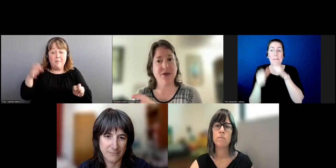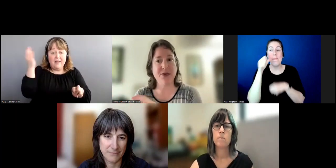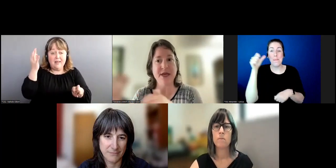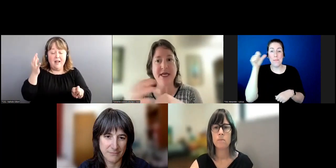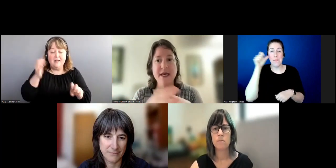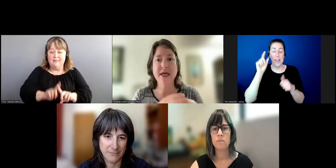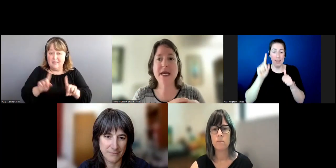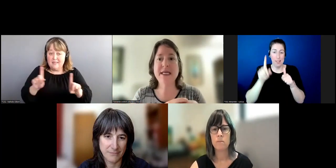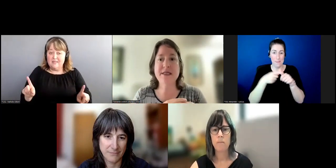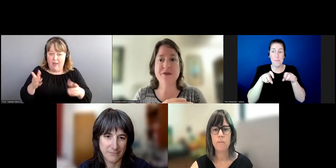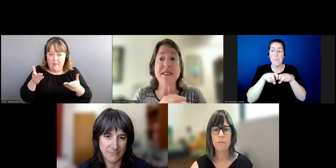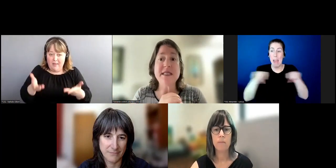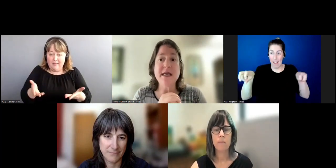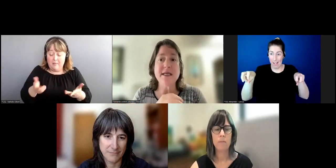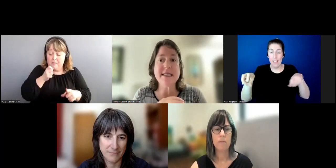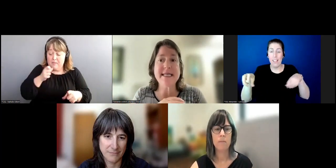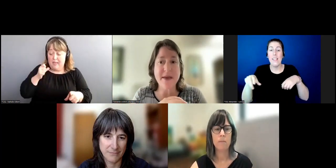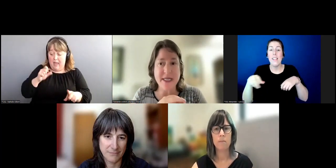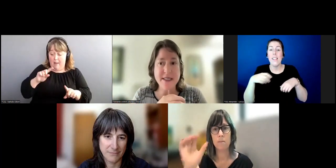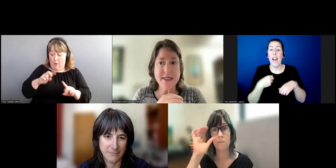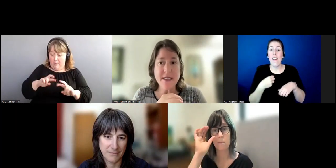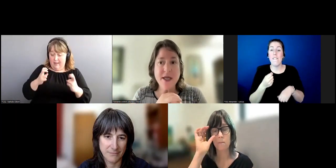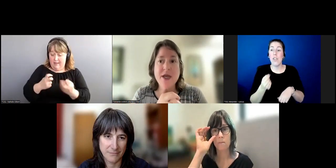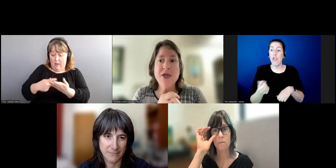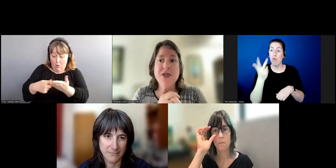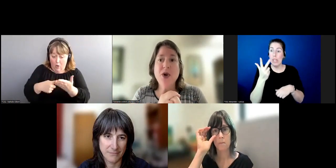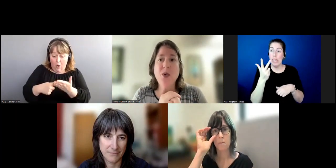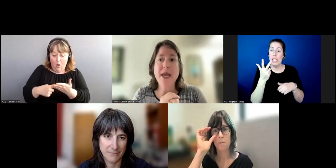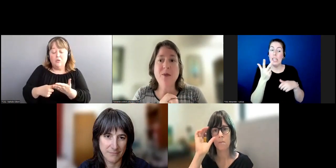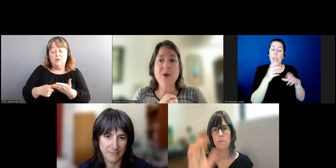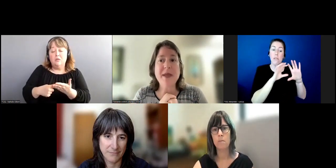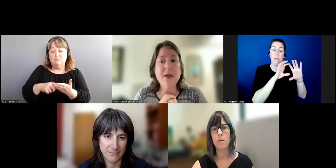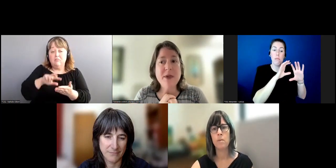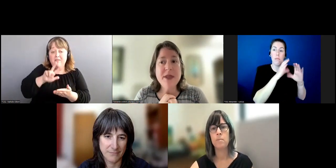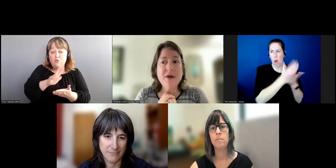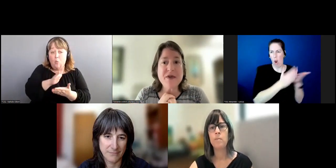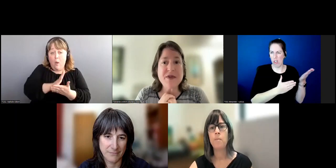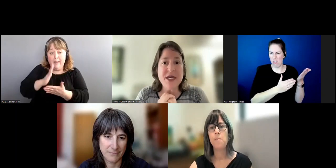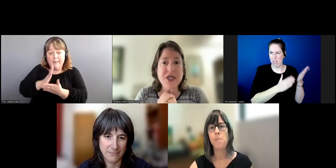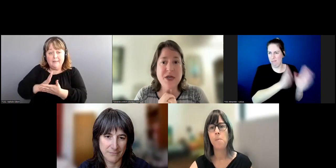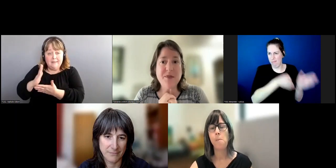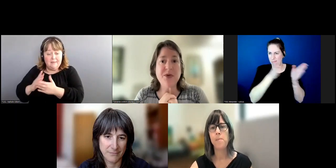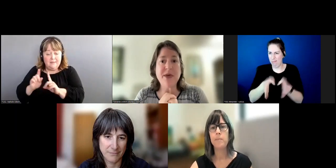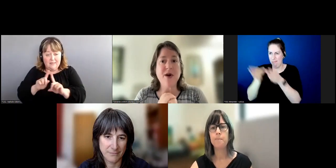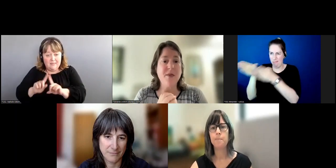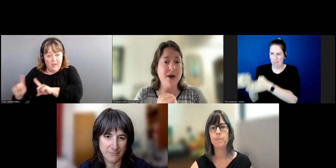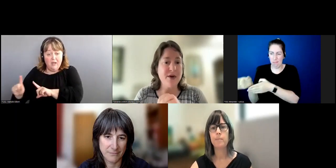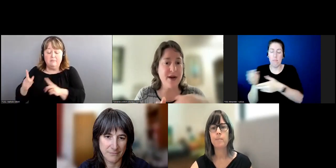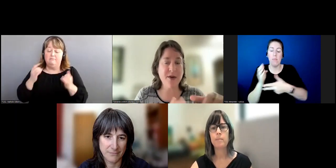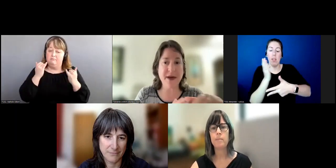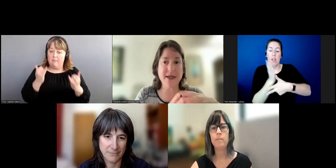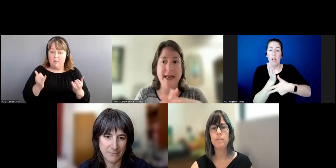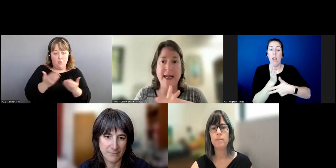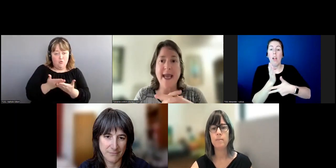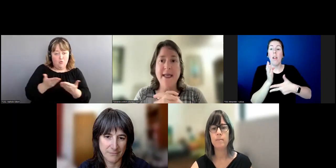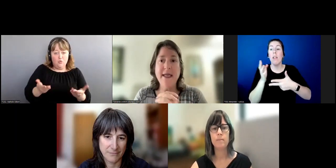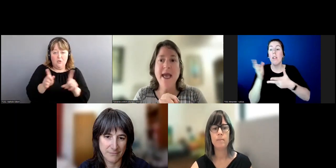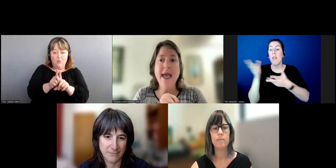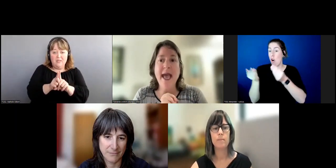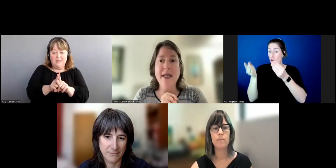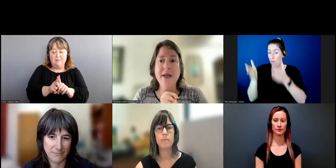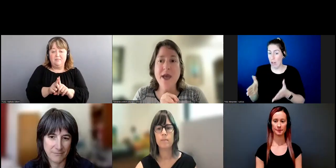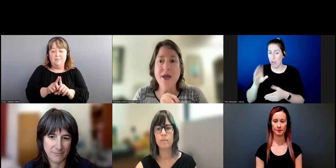into 3 different segments. So it will begin with a conversation between our moderator, Brenda